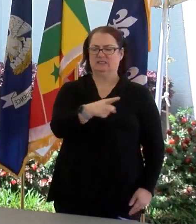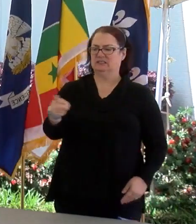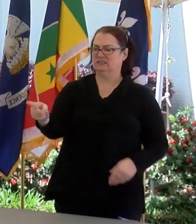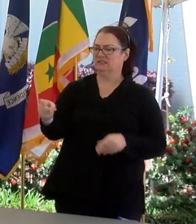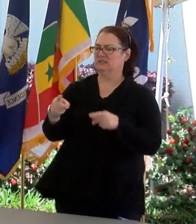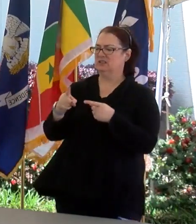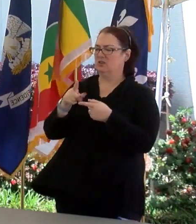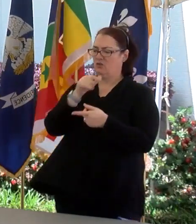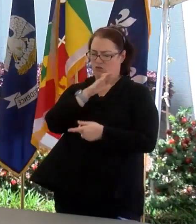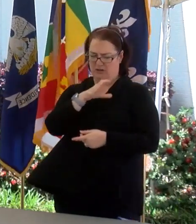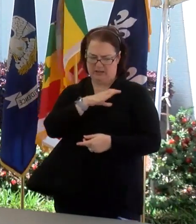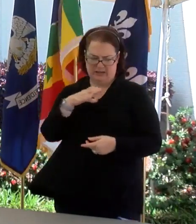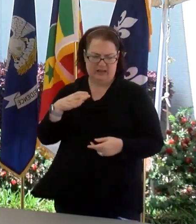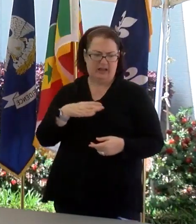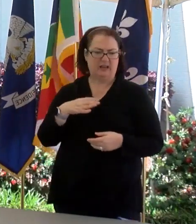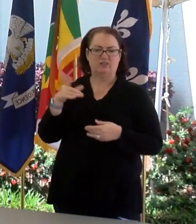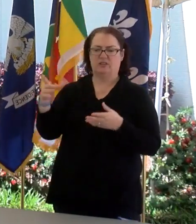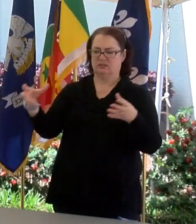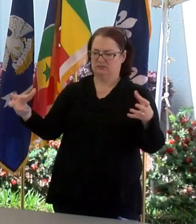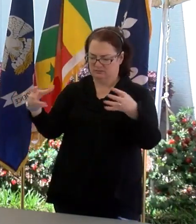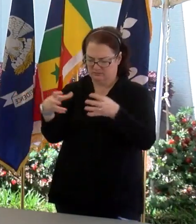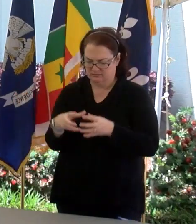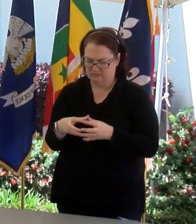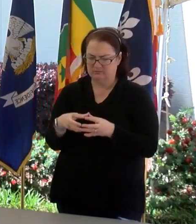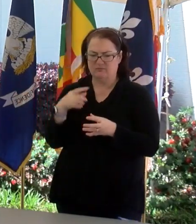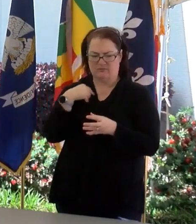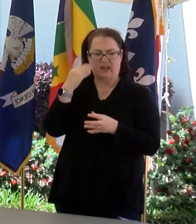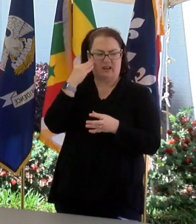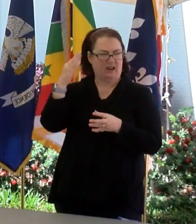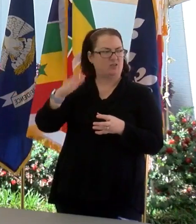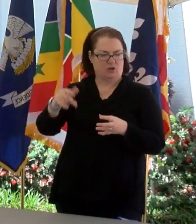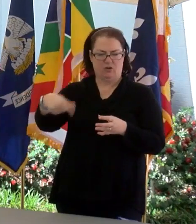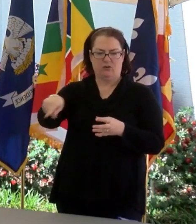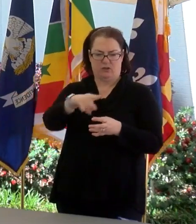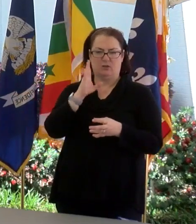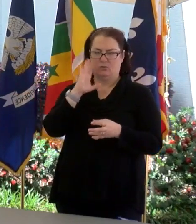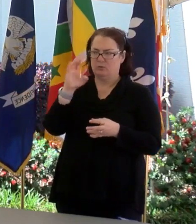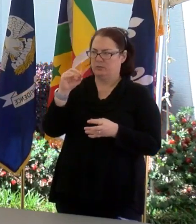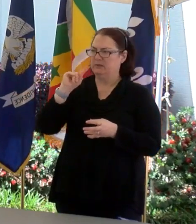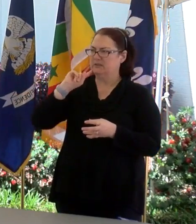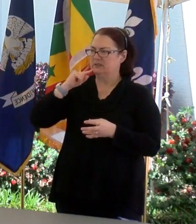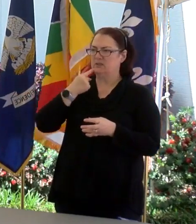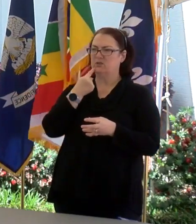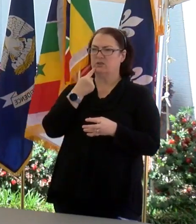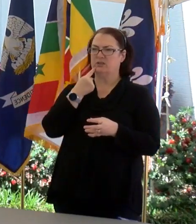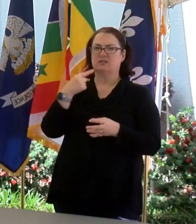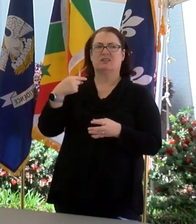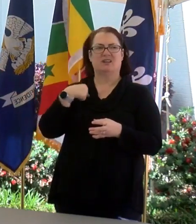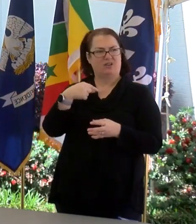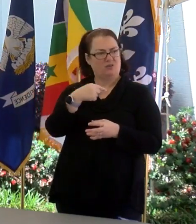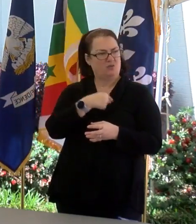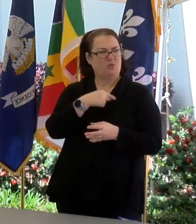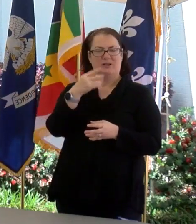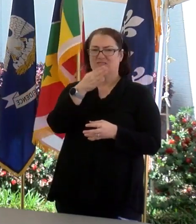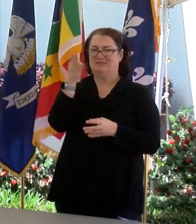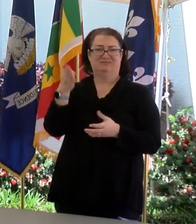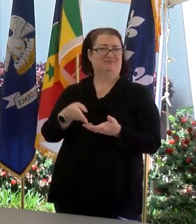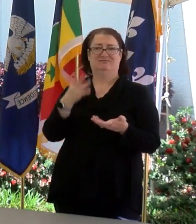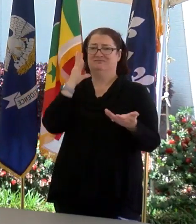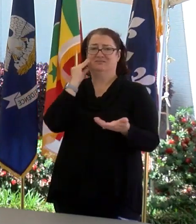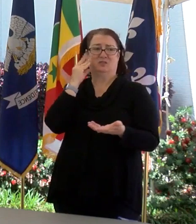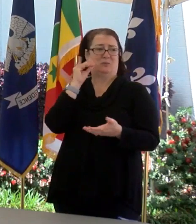me in this fiscal prudence, and I have no doubt in my mind that they will take this matter very serious. We are definitely under unprecedented times,